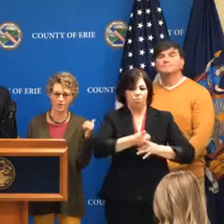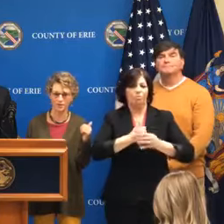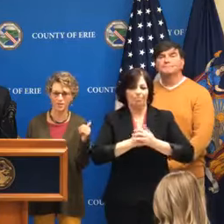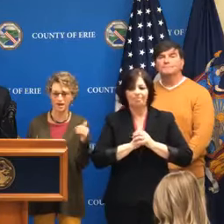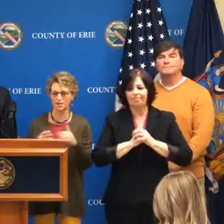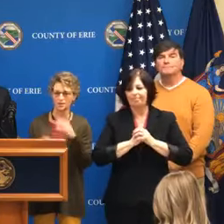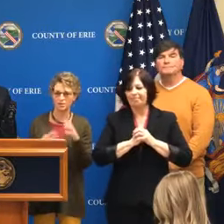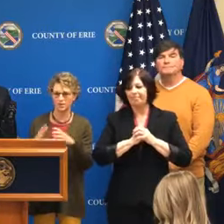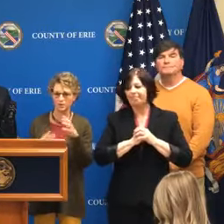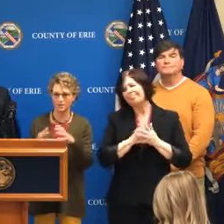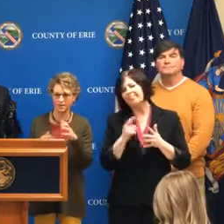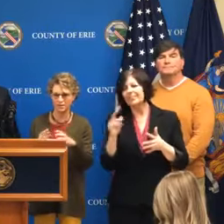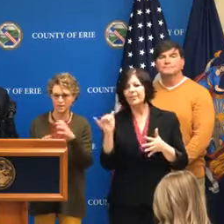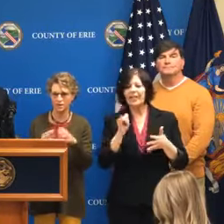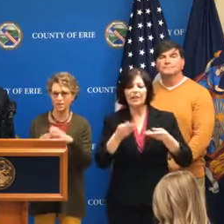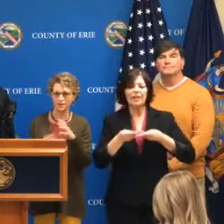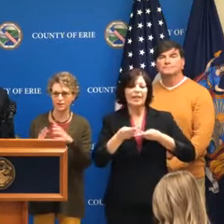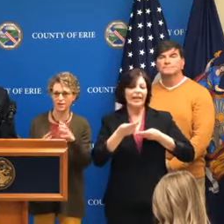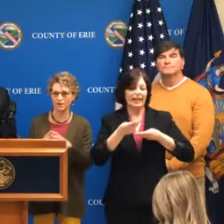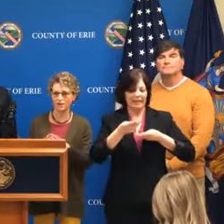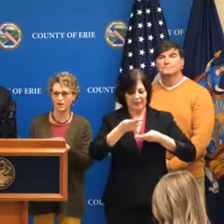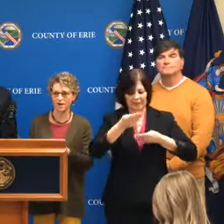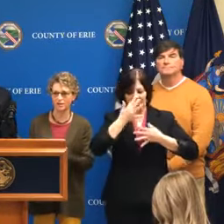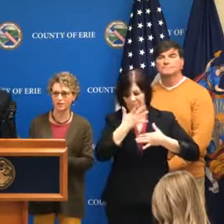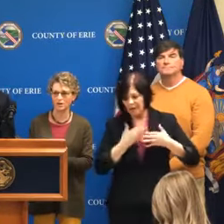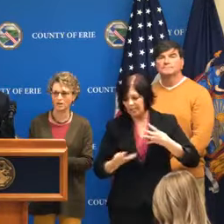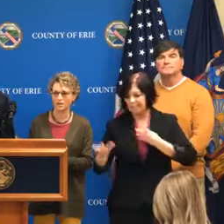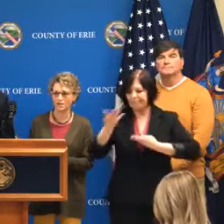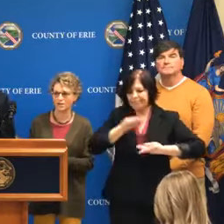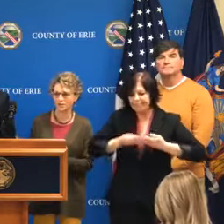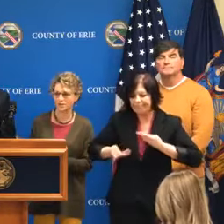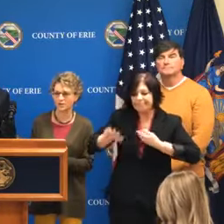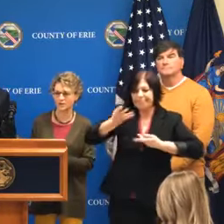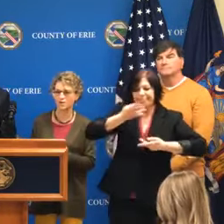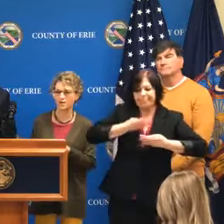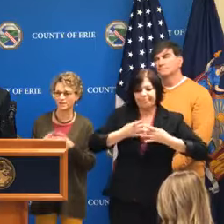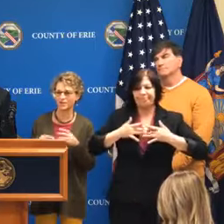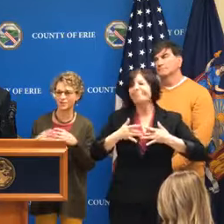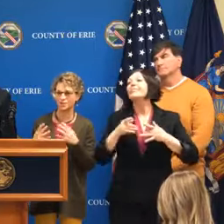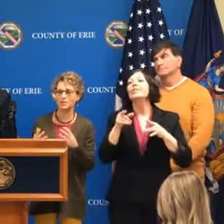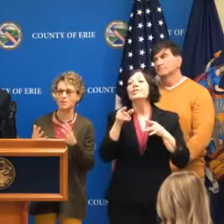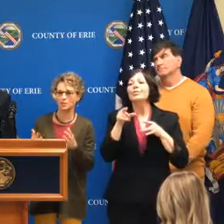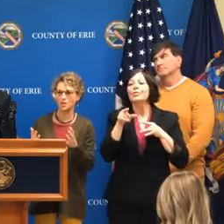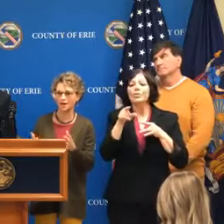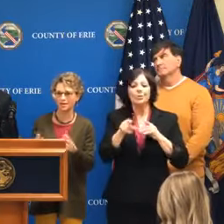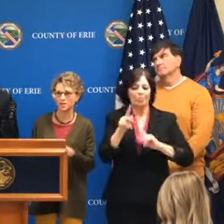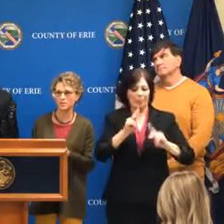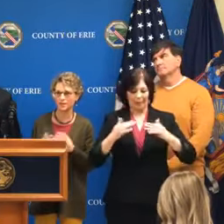returns into the body. So it's like a replacement for the heart and lung so that your